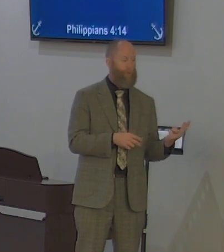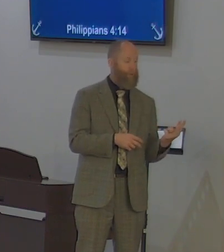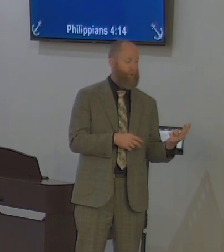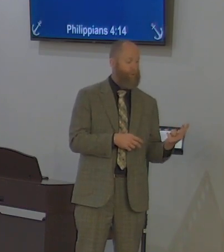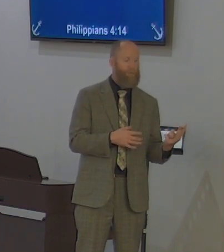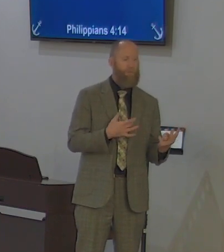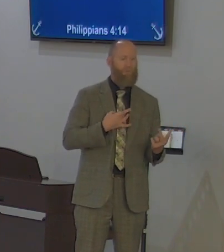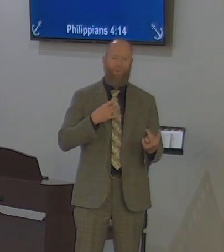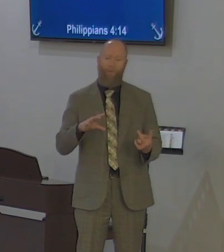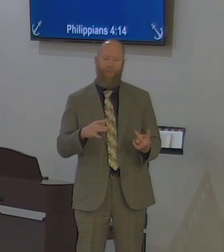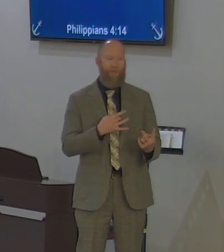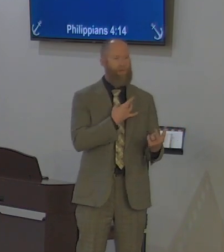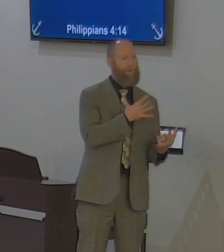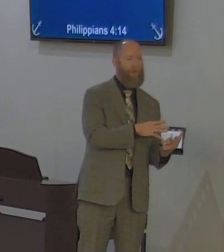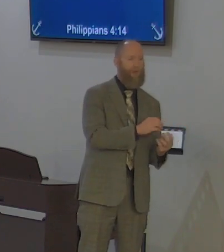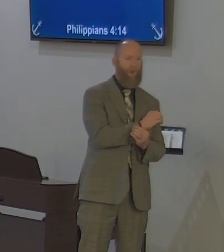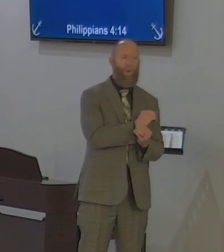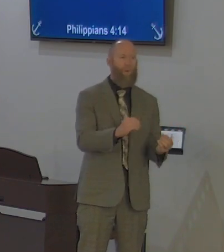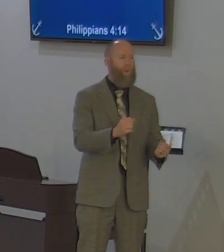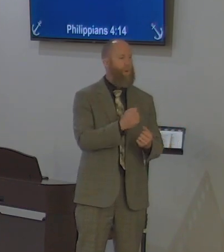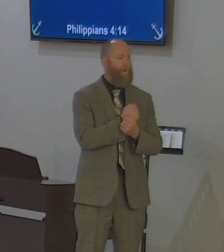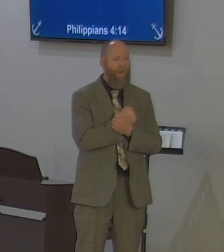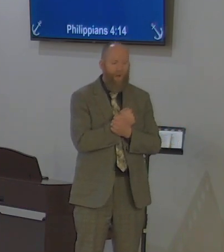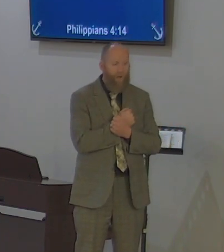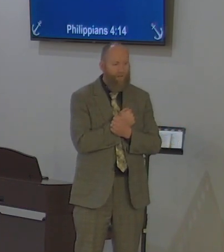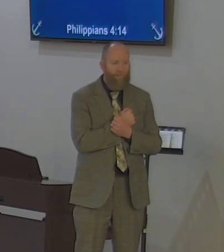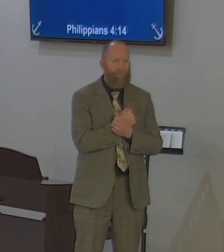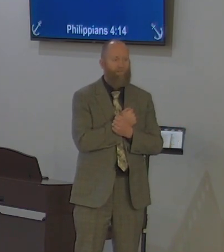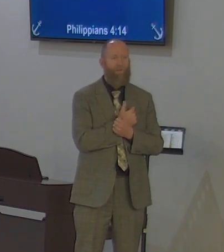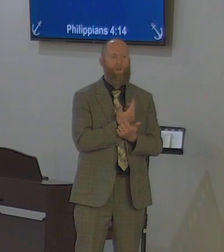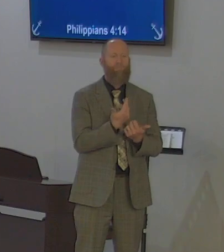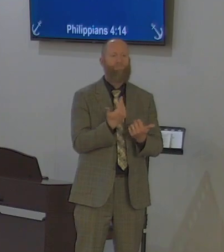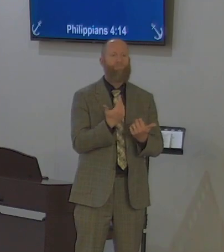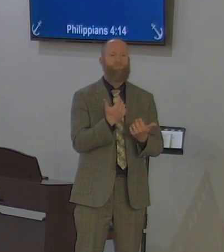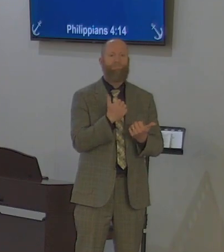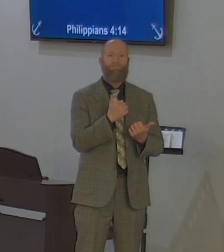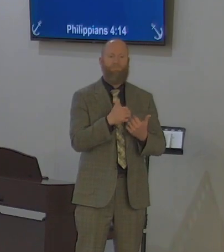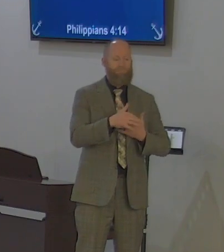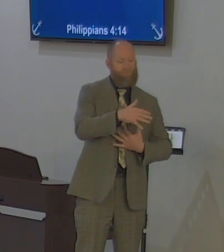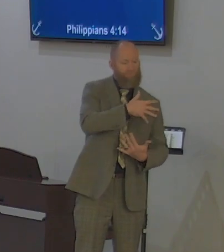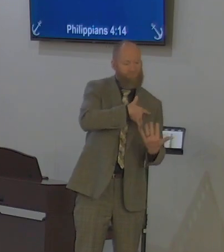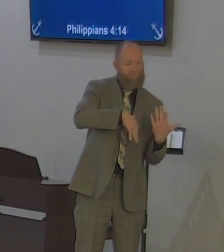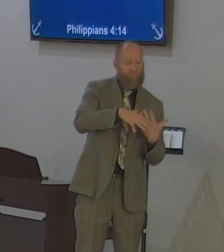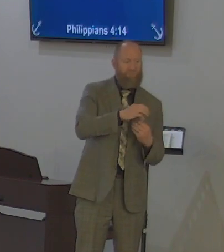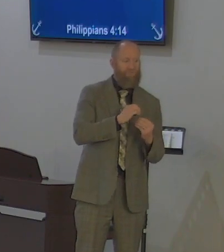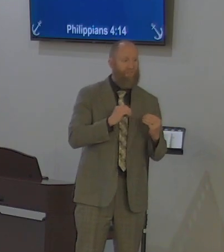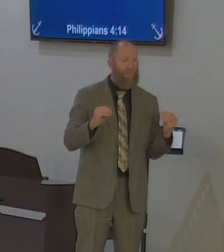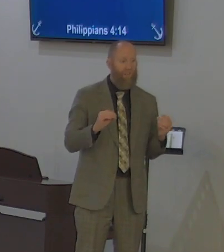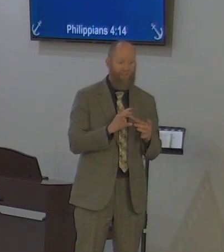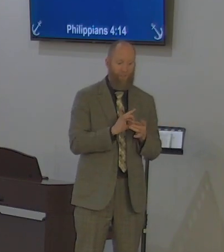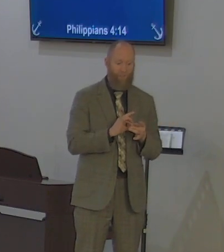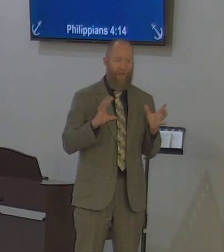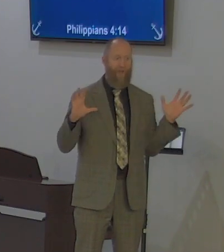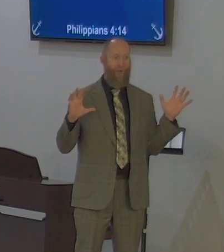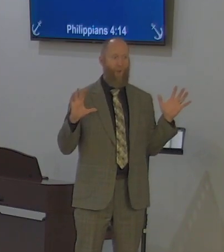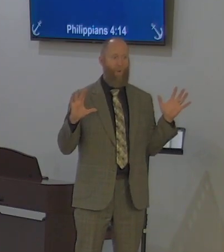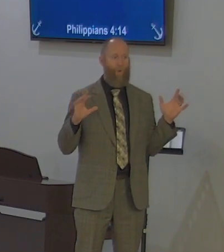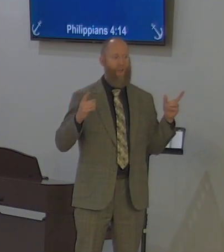They didn't get along. They were on two different pages. In fact, each would speak poorly of the